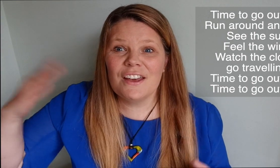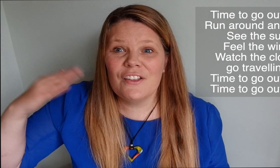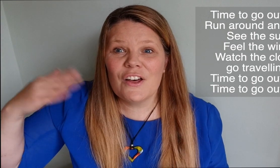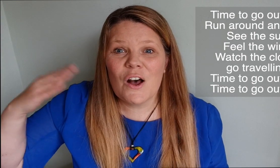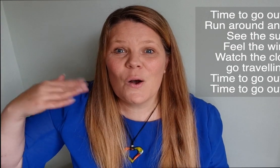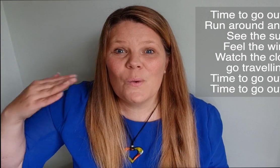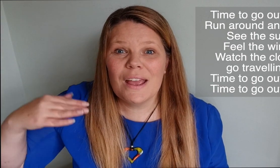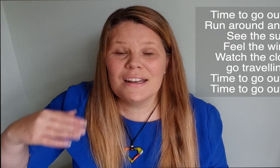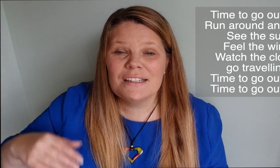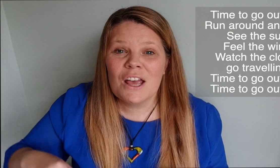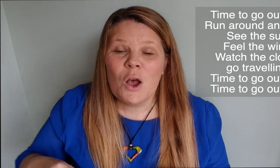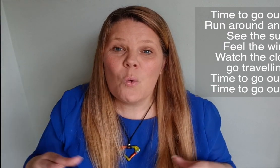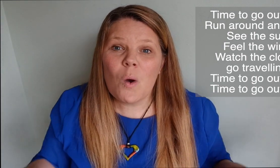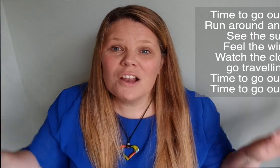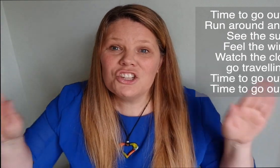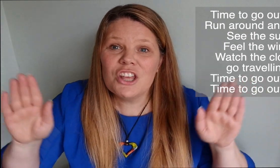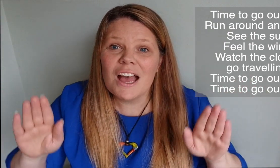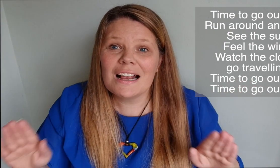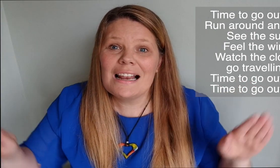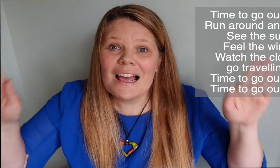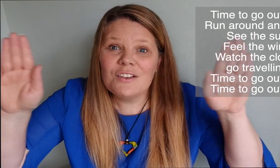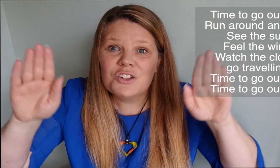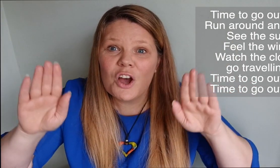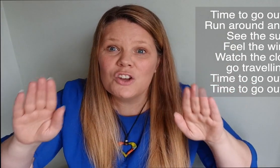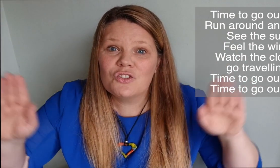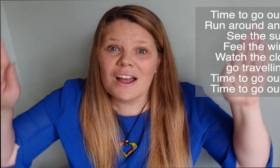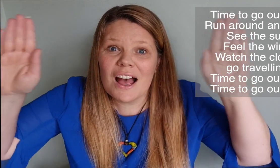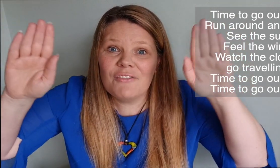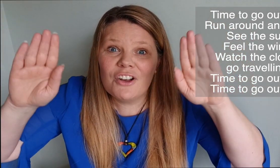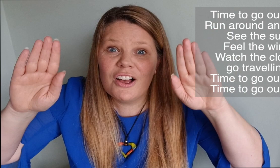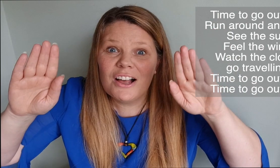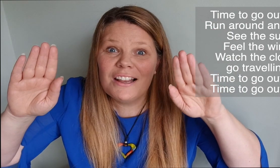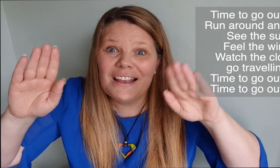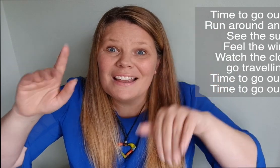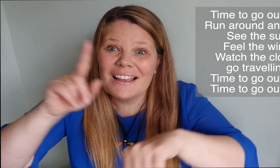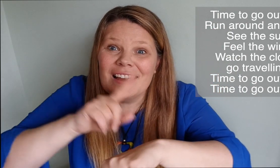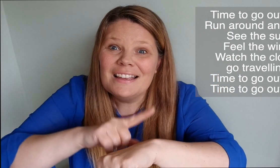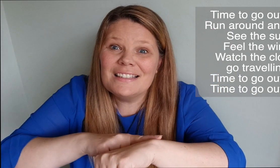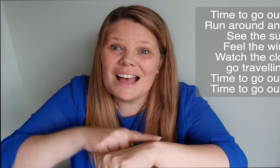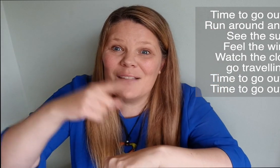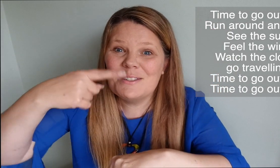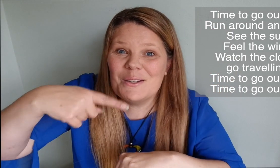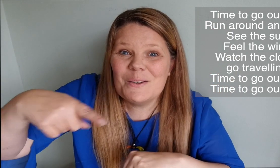the wind, watch the clouds go travelling. Time to go